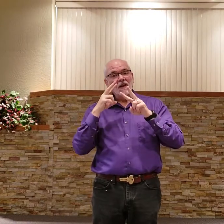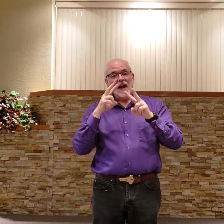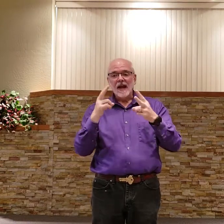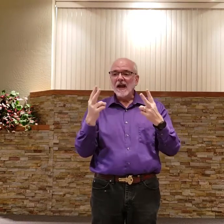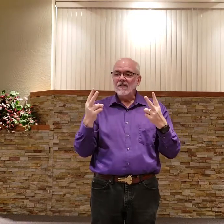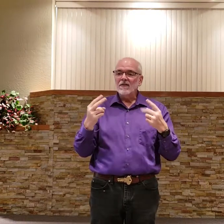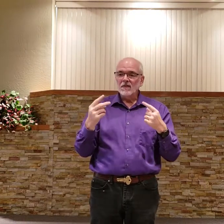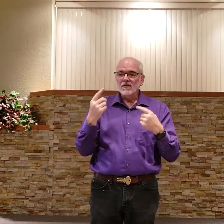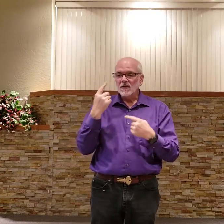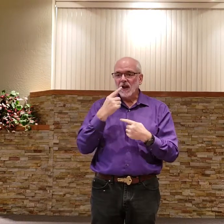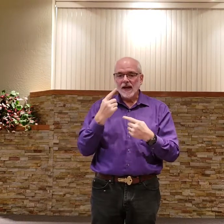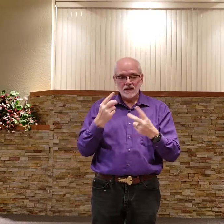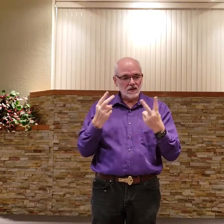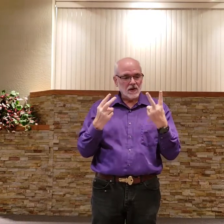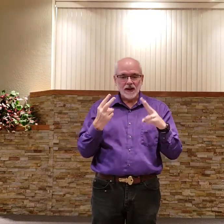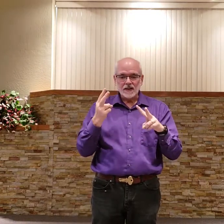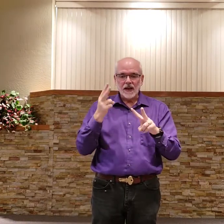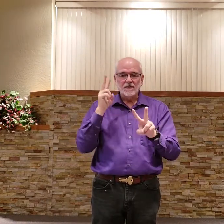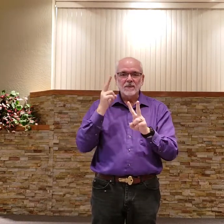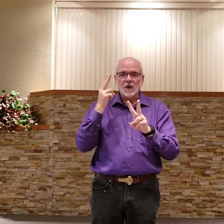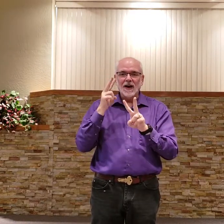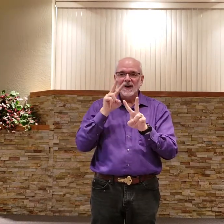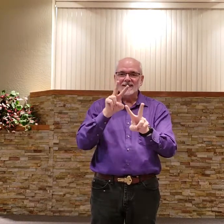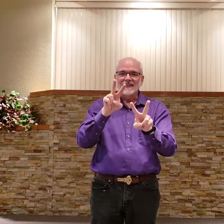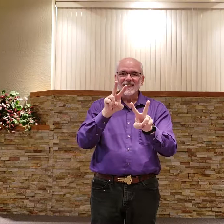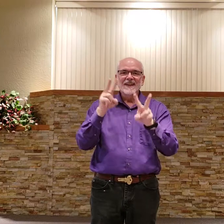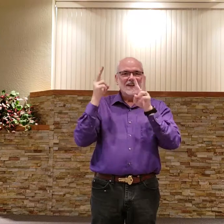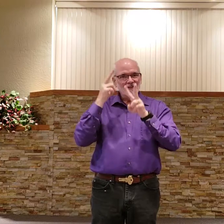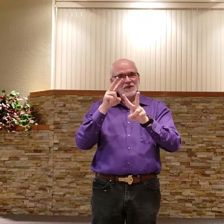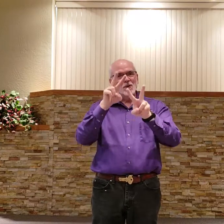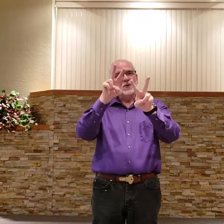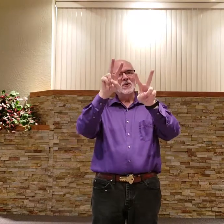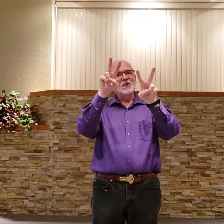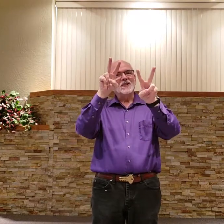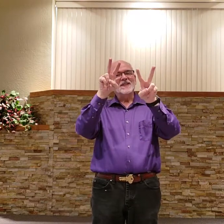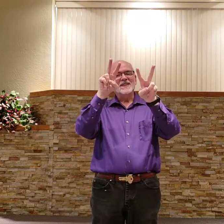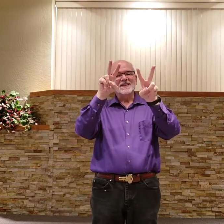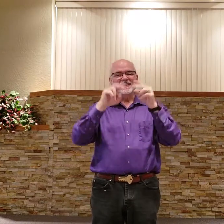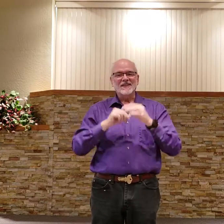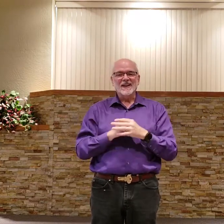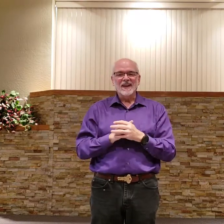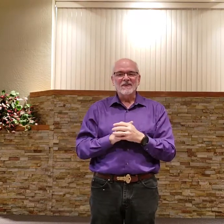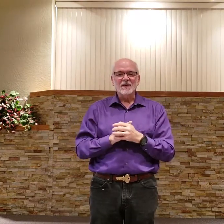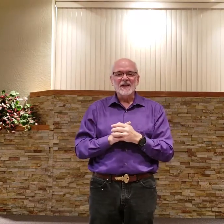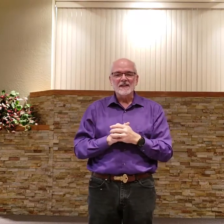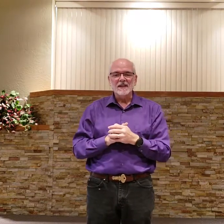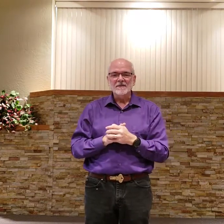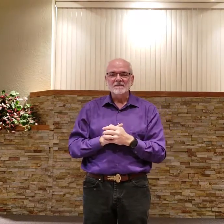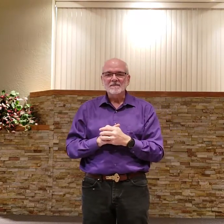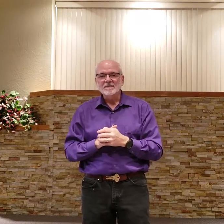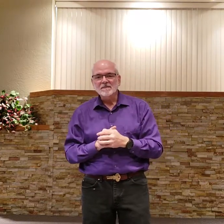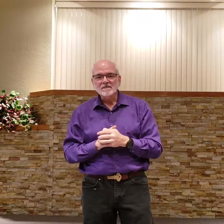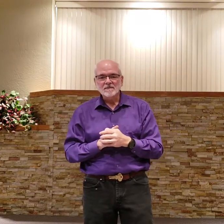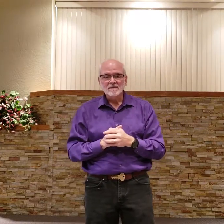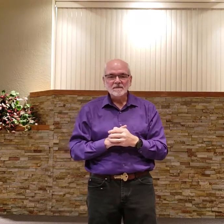I have glasses, so I guess I have four eyes. View, okay, what they see.